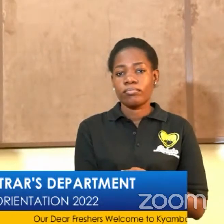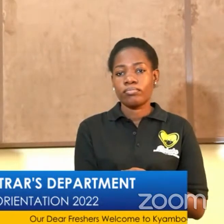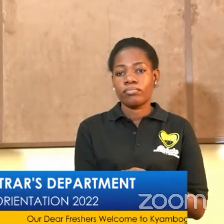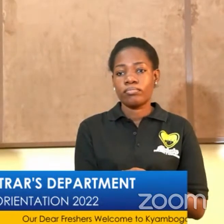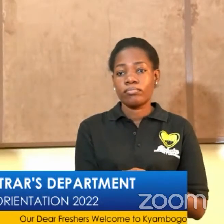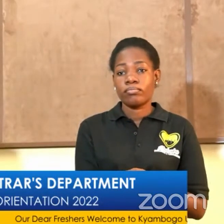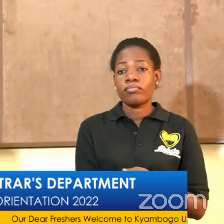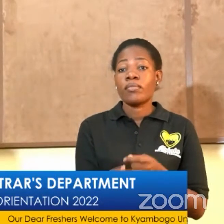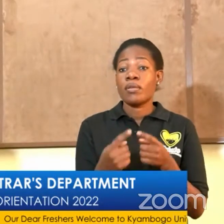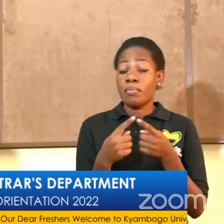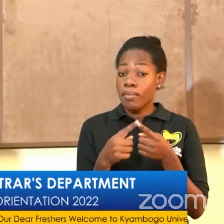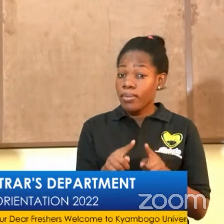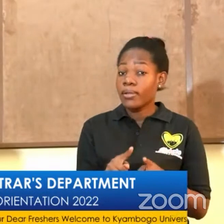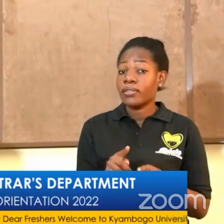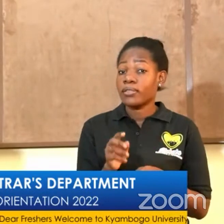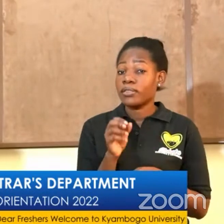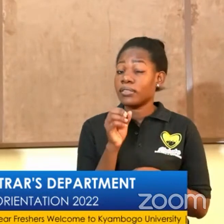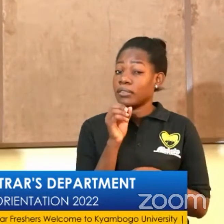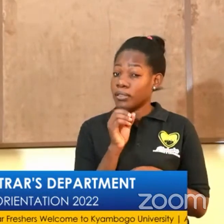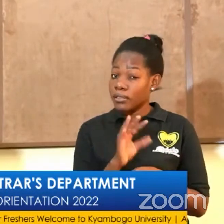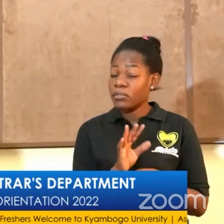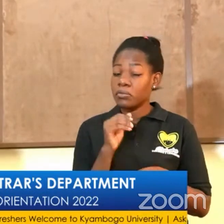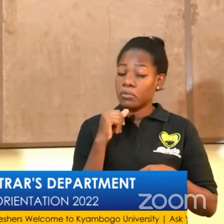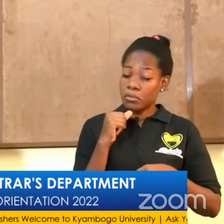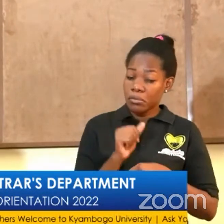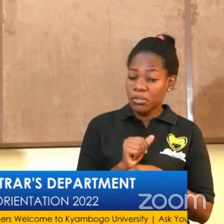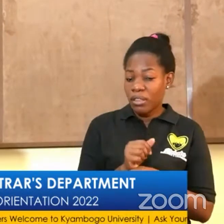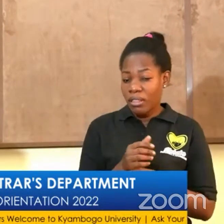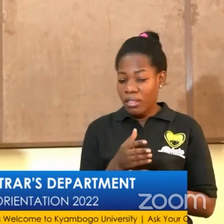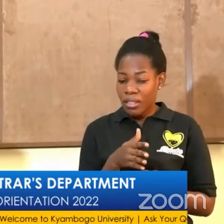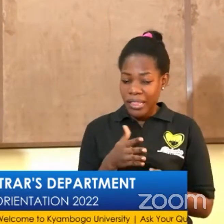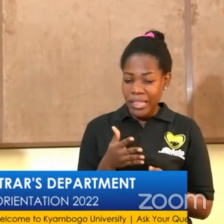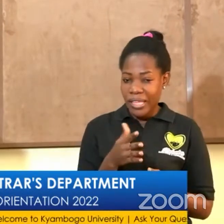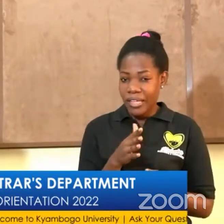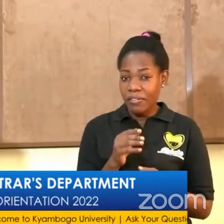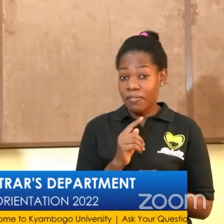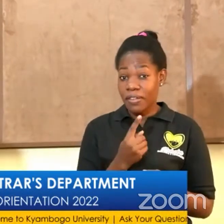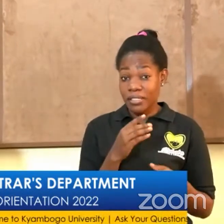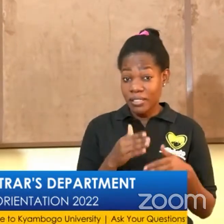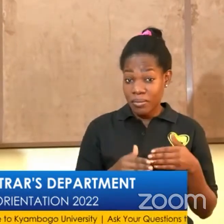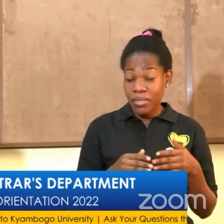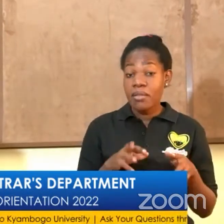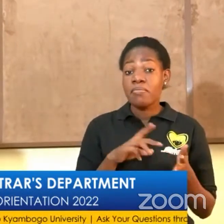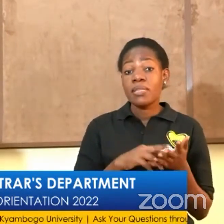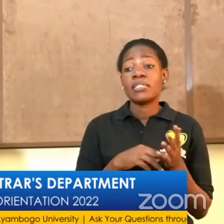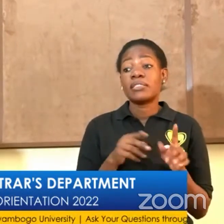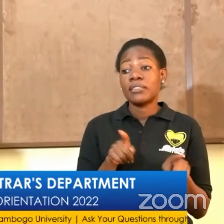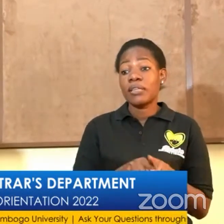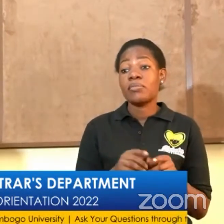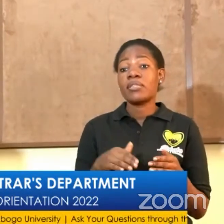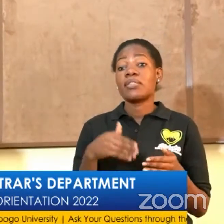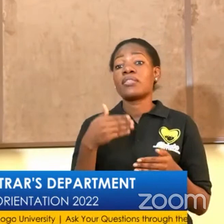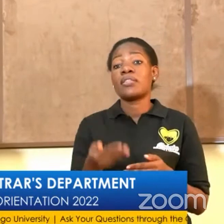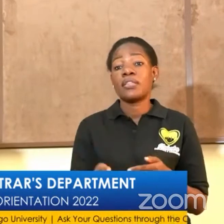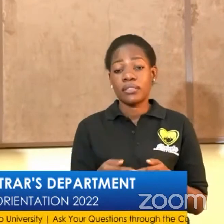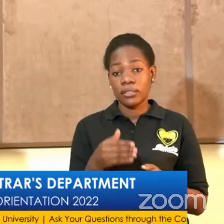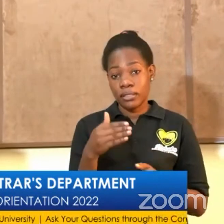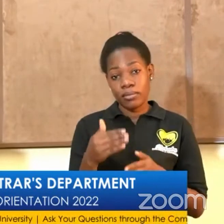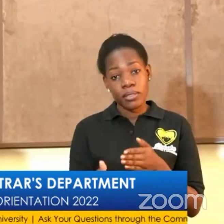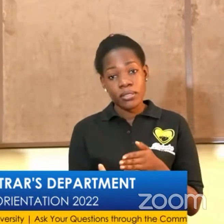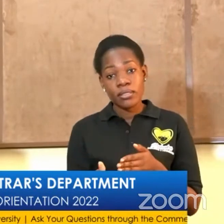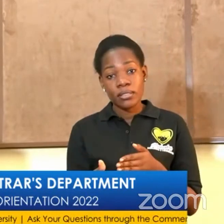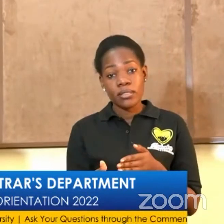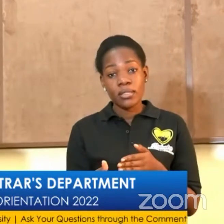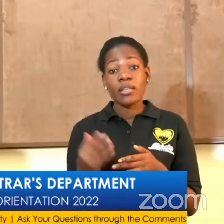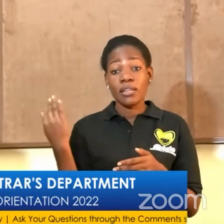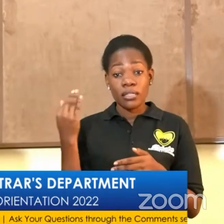But the moment you don't do well, first semester, even in the next semester, a lecturer is a